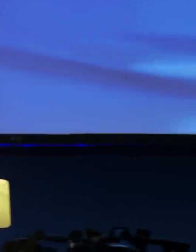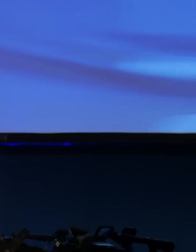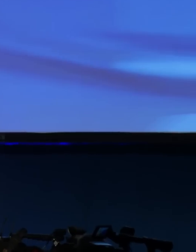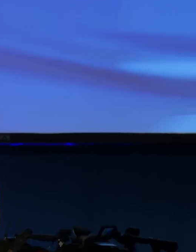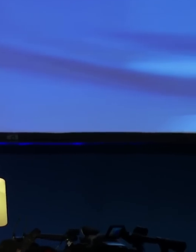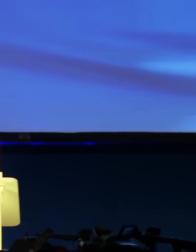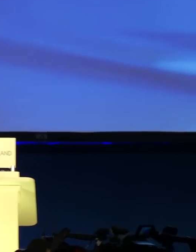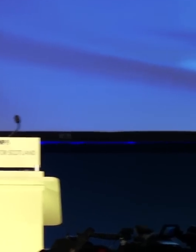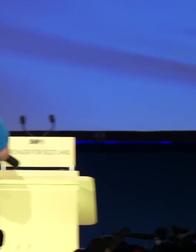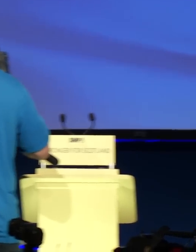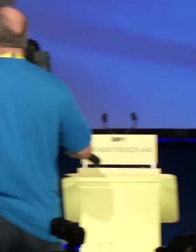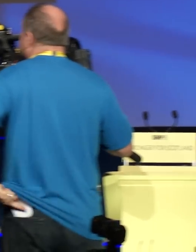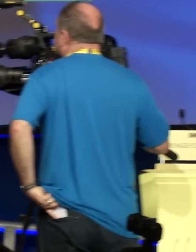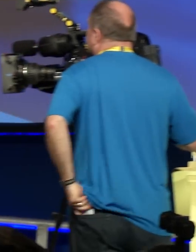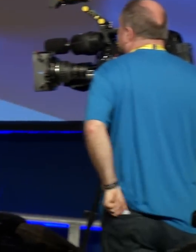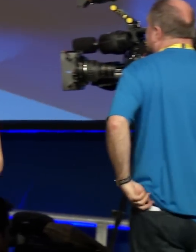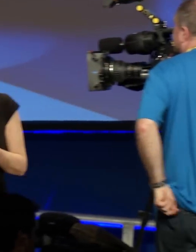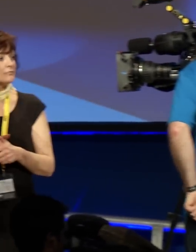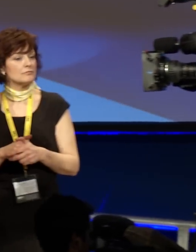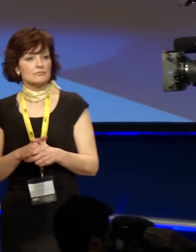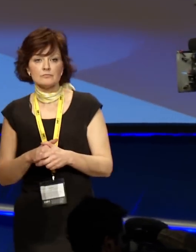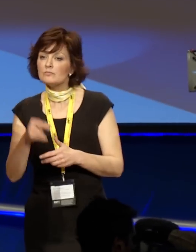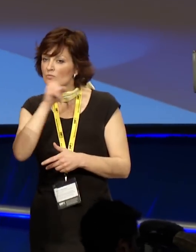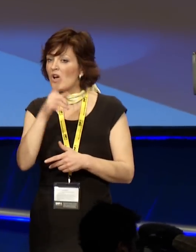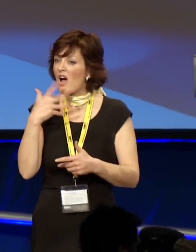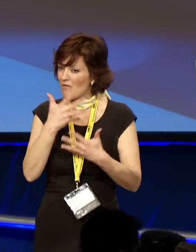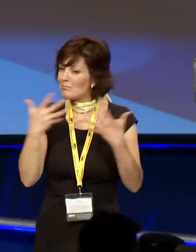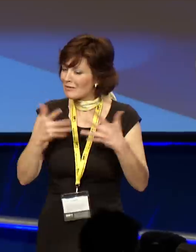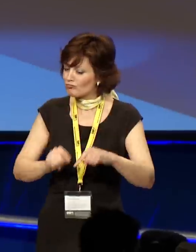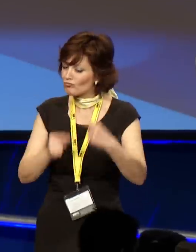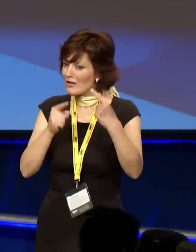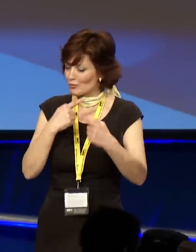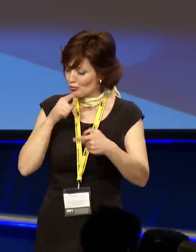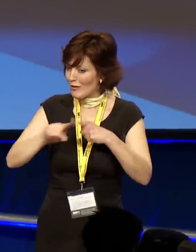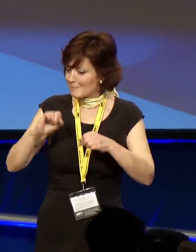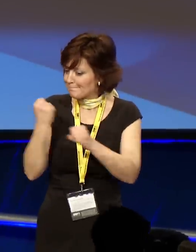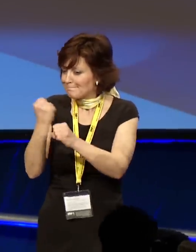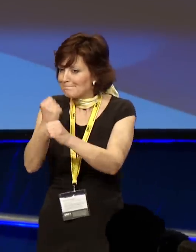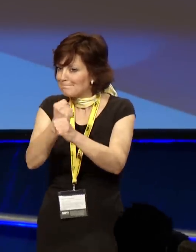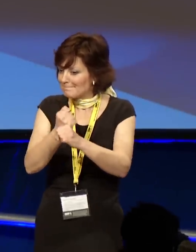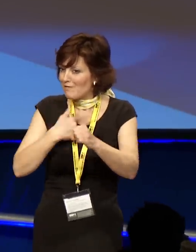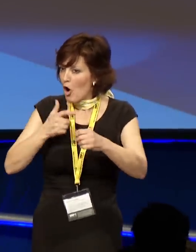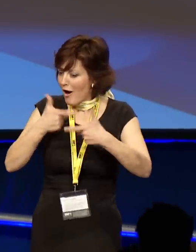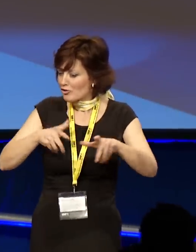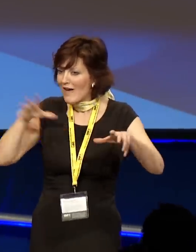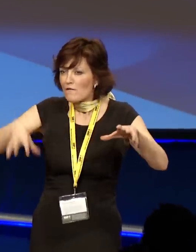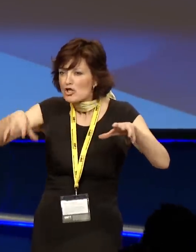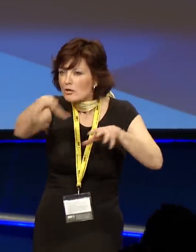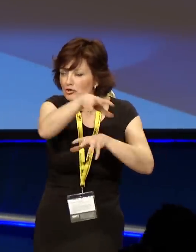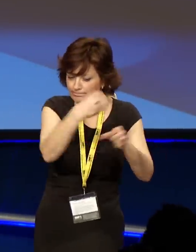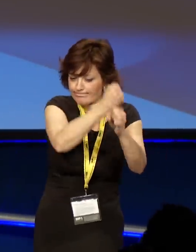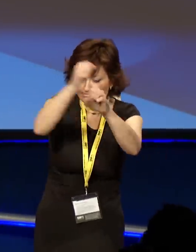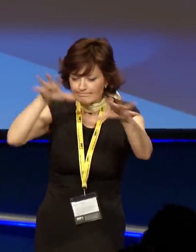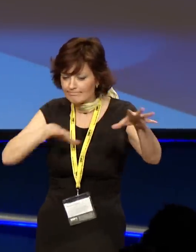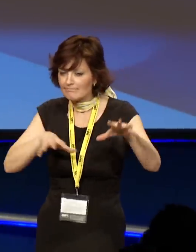huge challenges ahead in terms of infrastructure building in our country. Investment required. See the new bank,